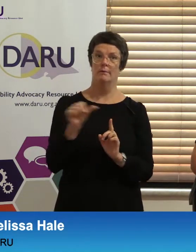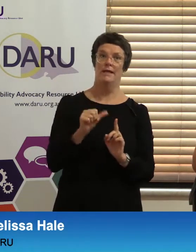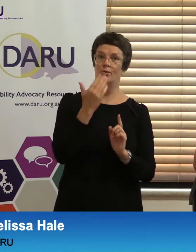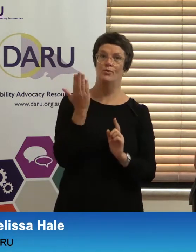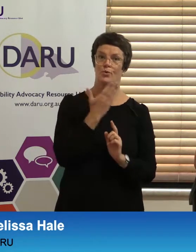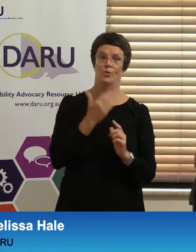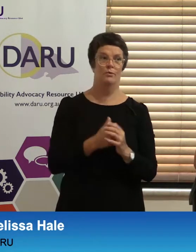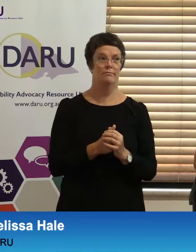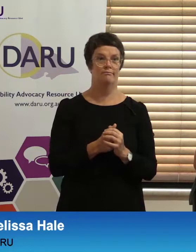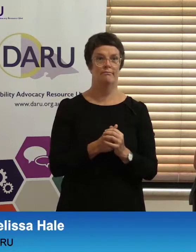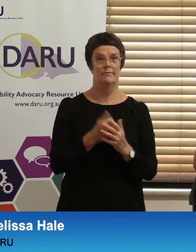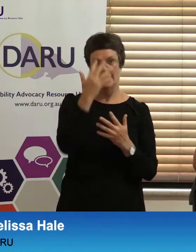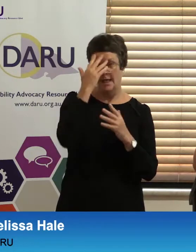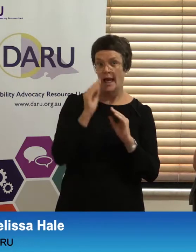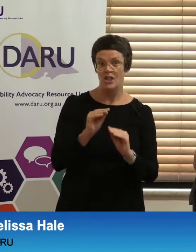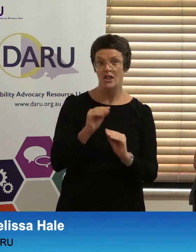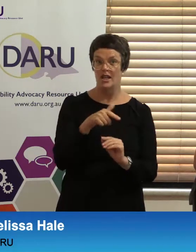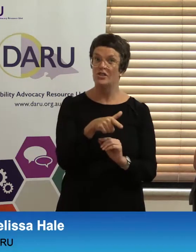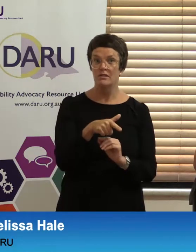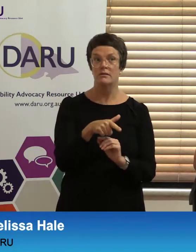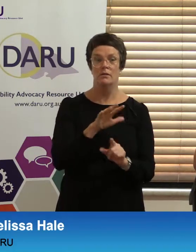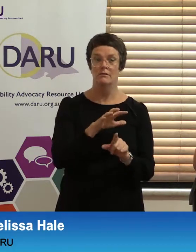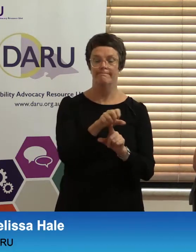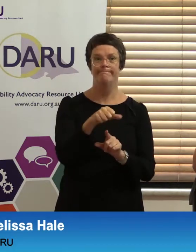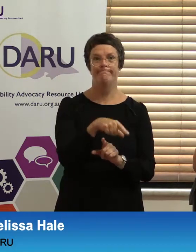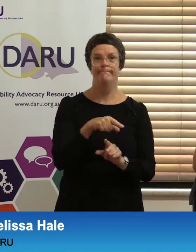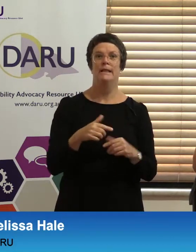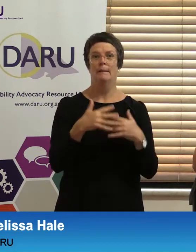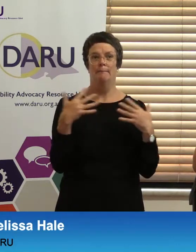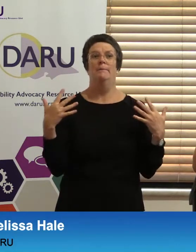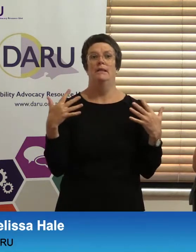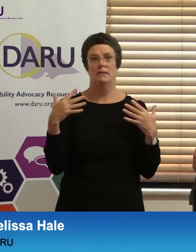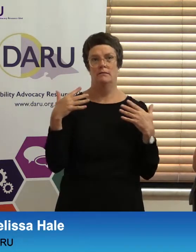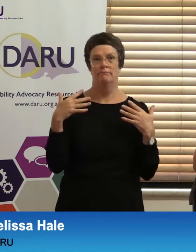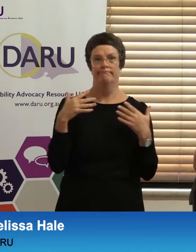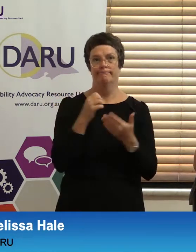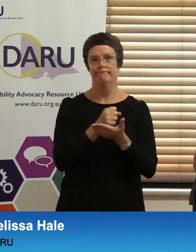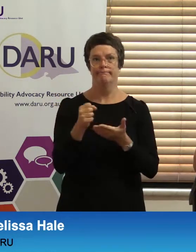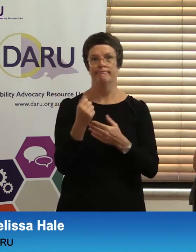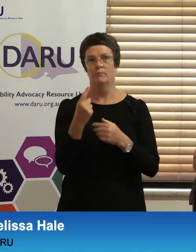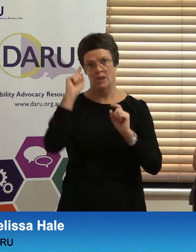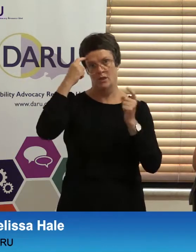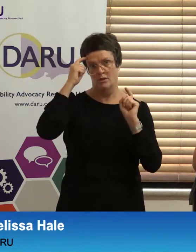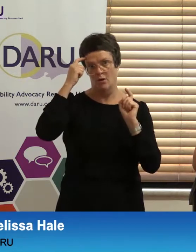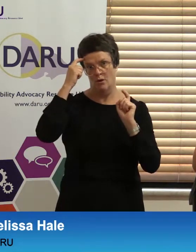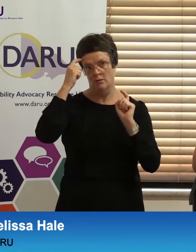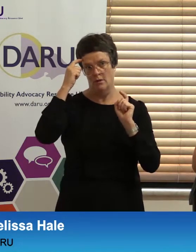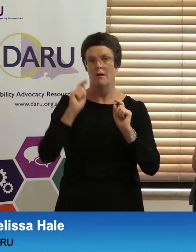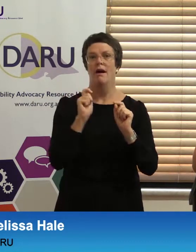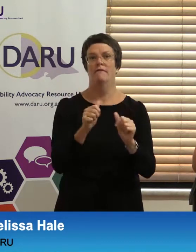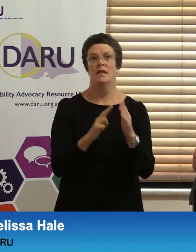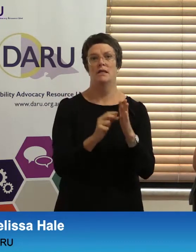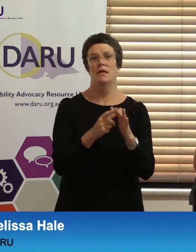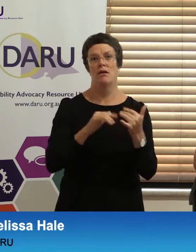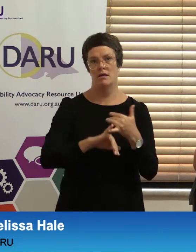Education was identified as one of the biggest topics of concern, trumped only by the NDIS. So today we'll hear